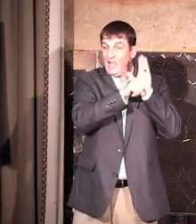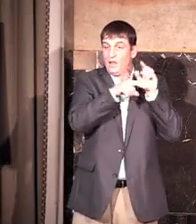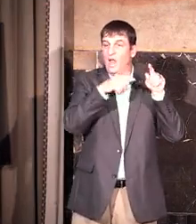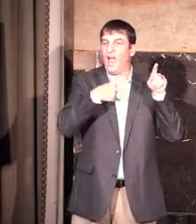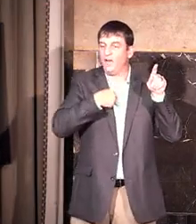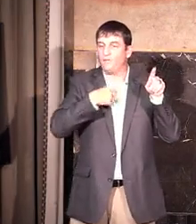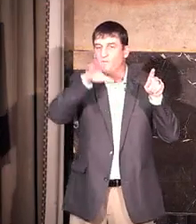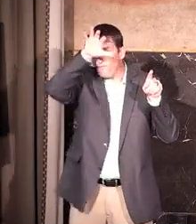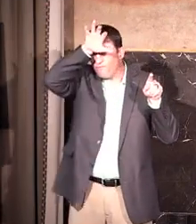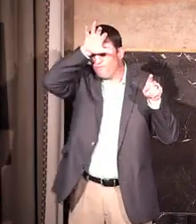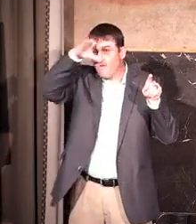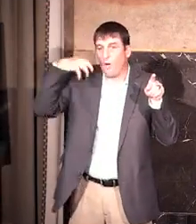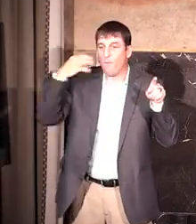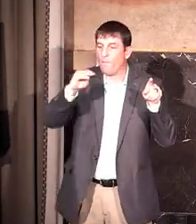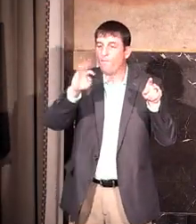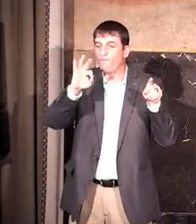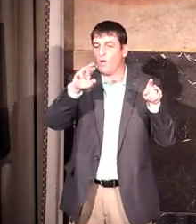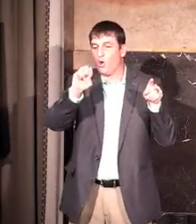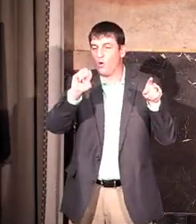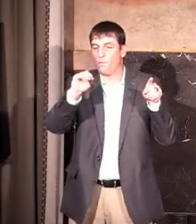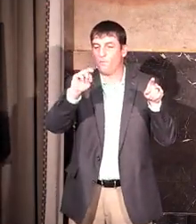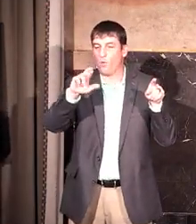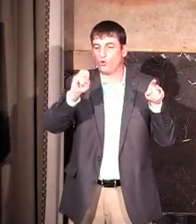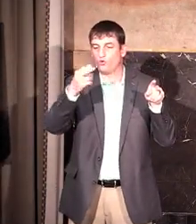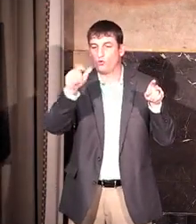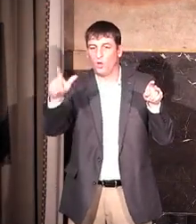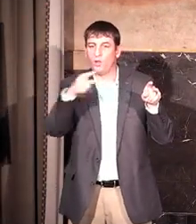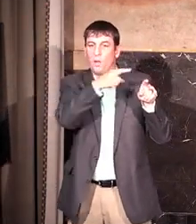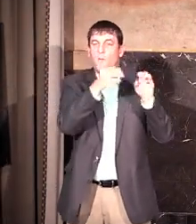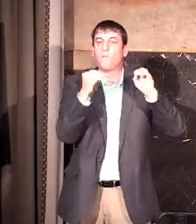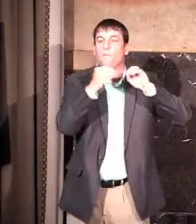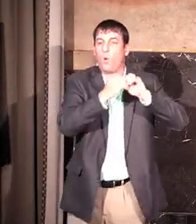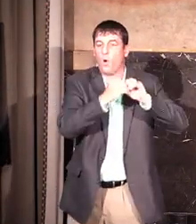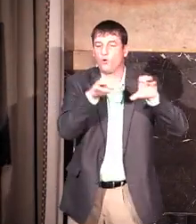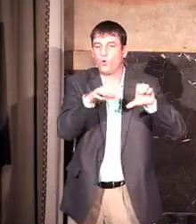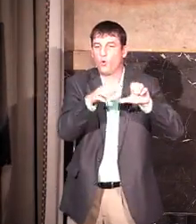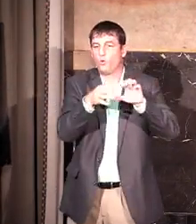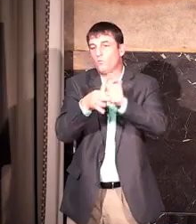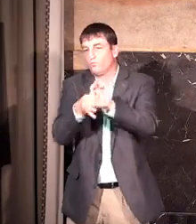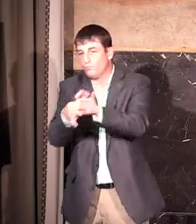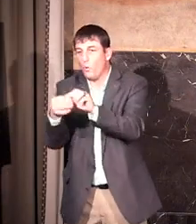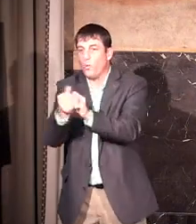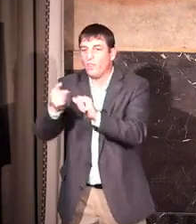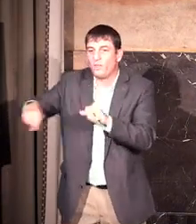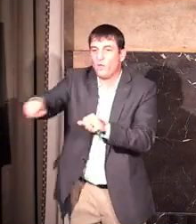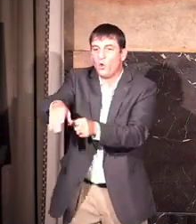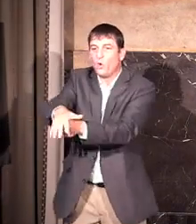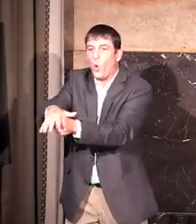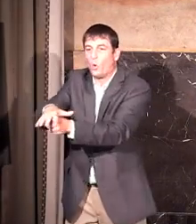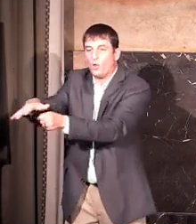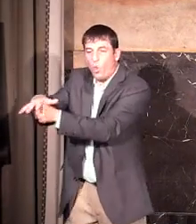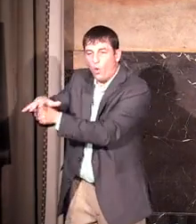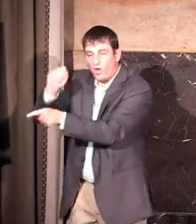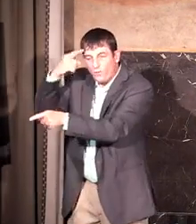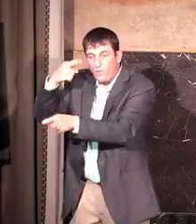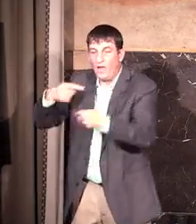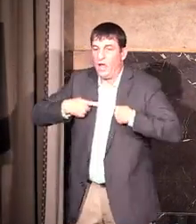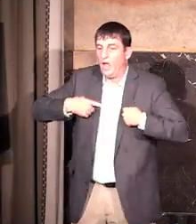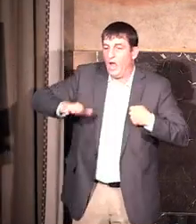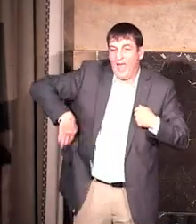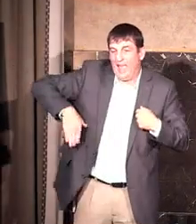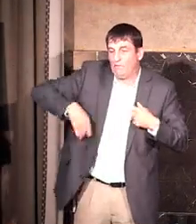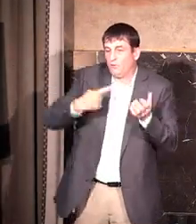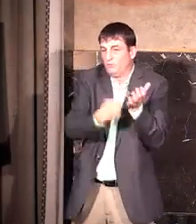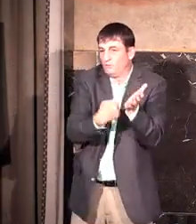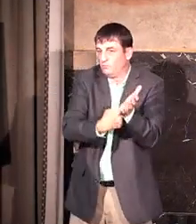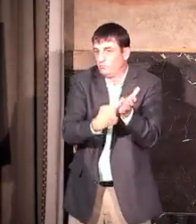Fire Marshal's Office that really is doing more of this in coordination with local governments. And I just haven't had the benefit today of a